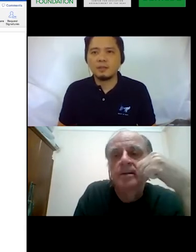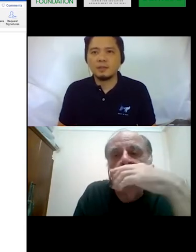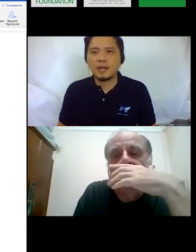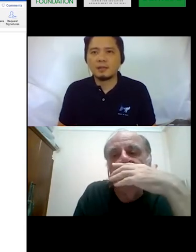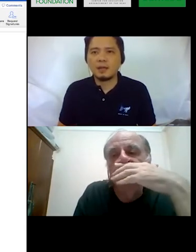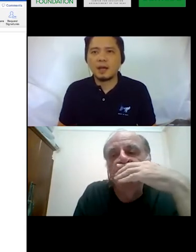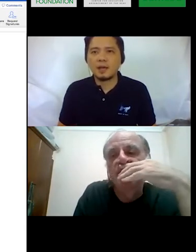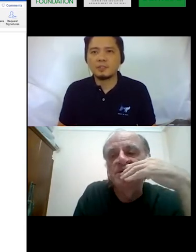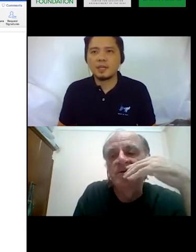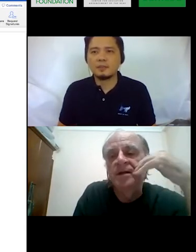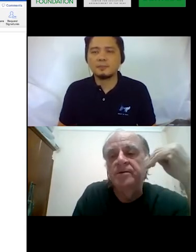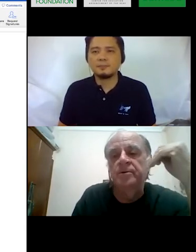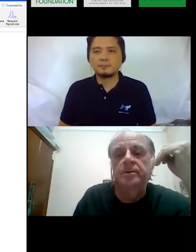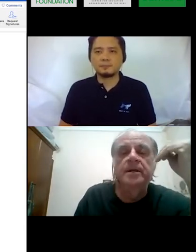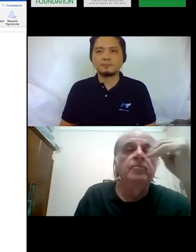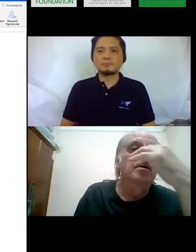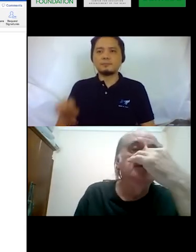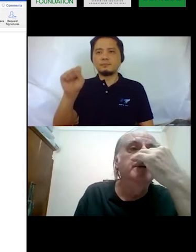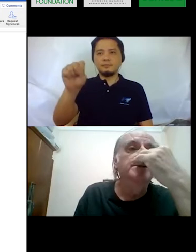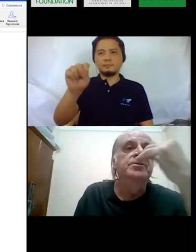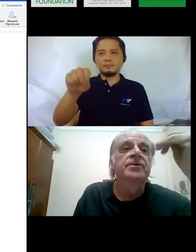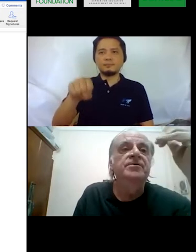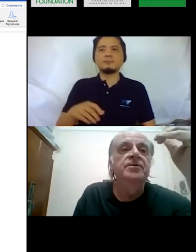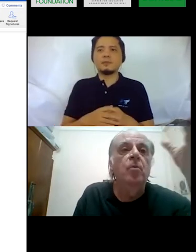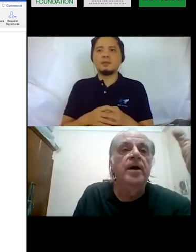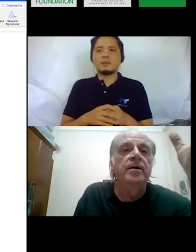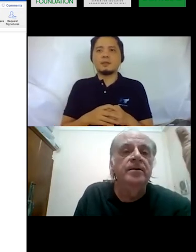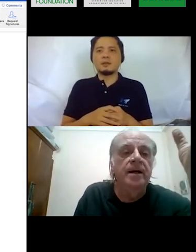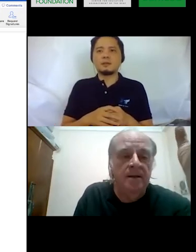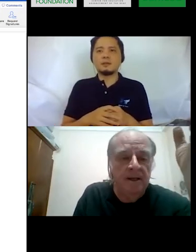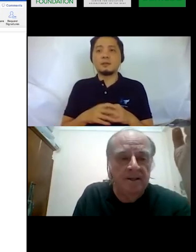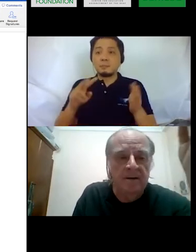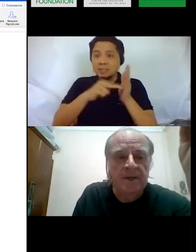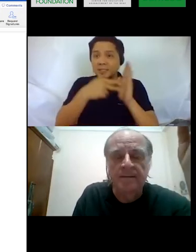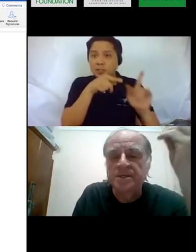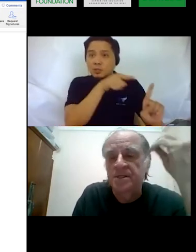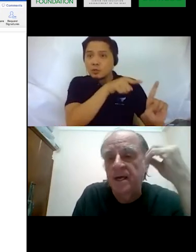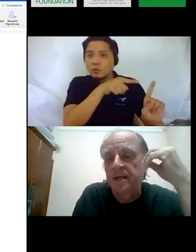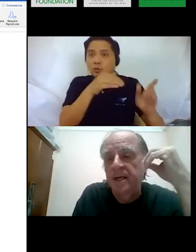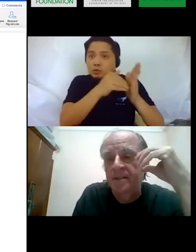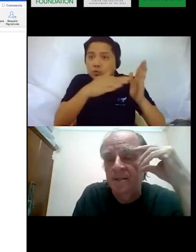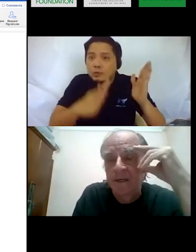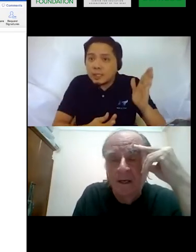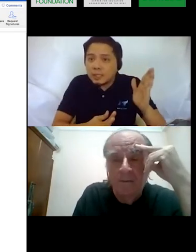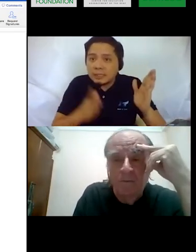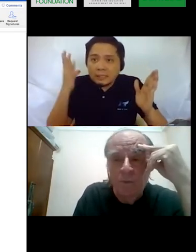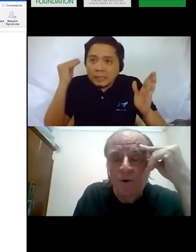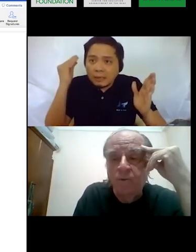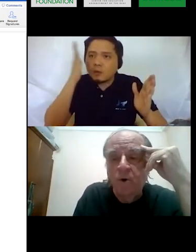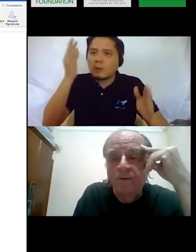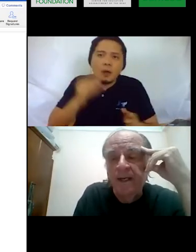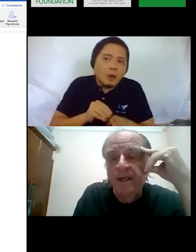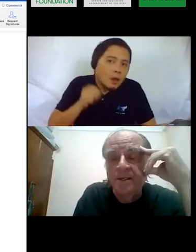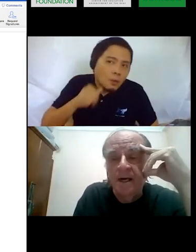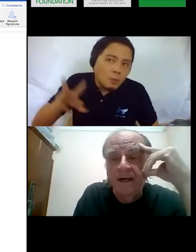Okay. Yeah, That I would also understand. get students aware that sometimes a sign has more